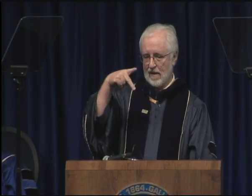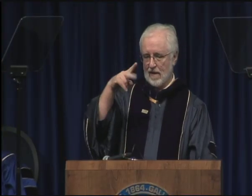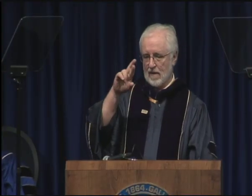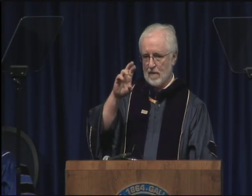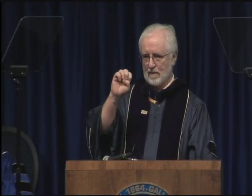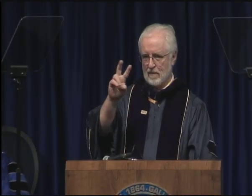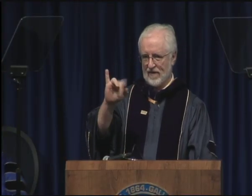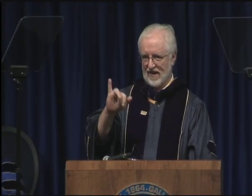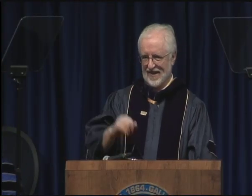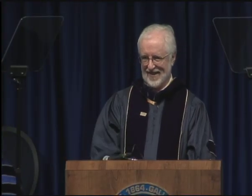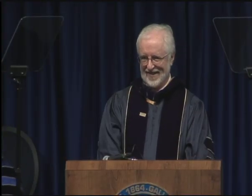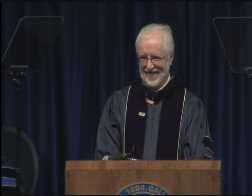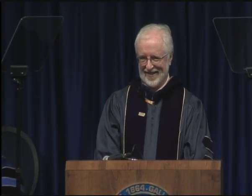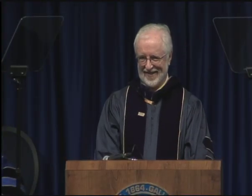Danielle Prevy.